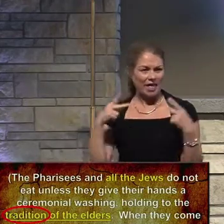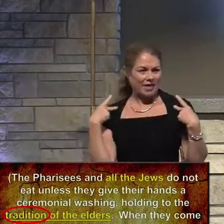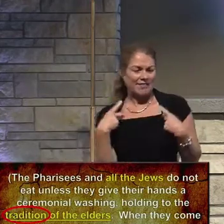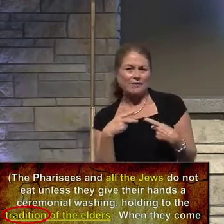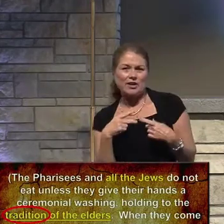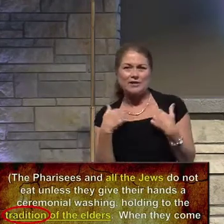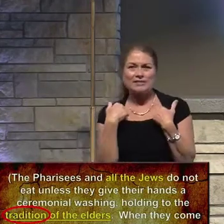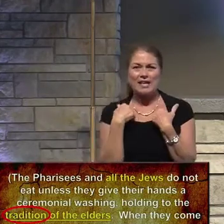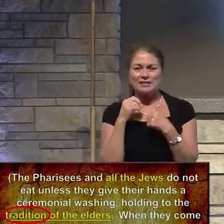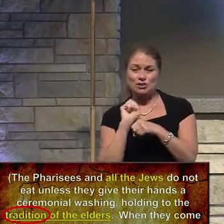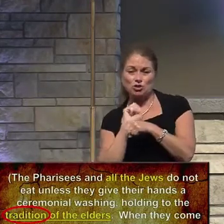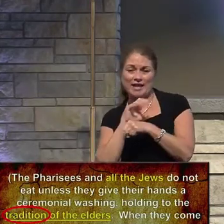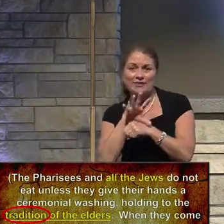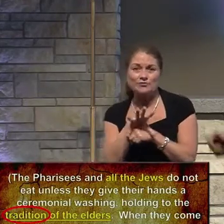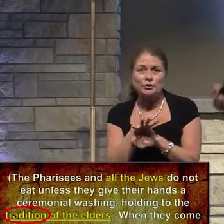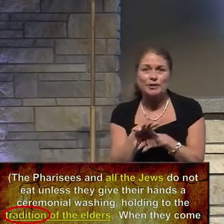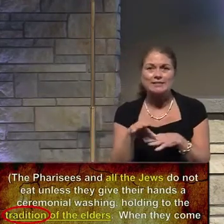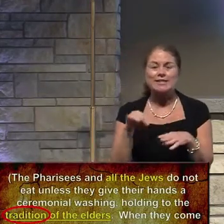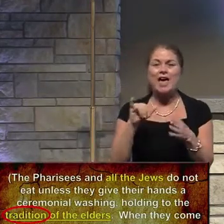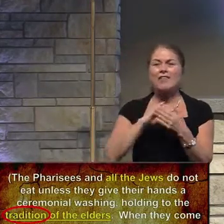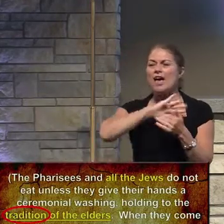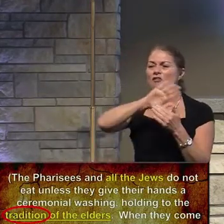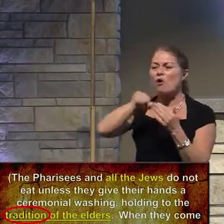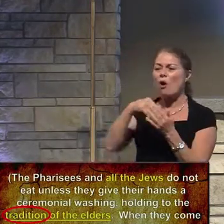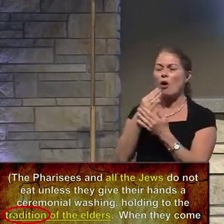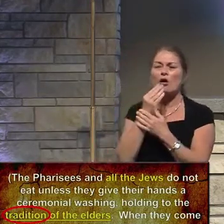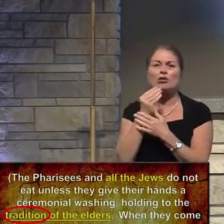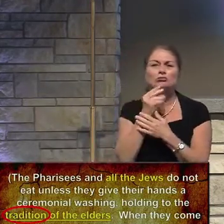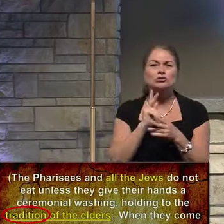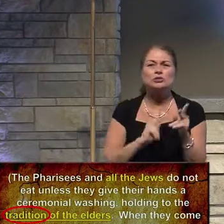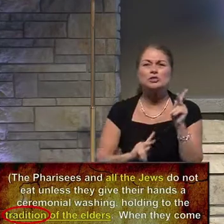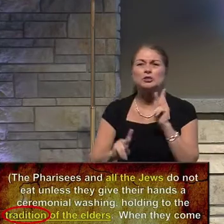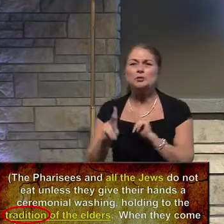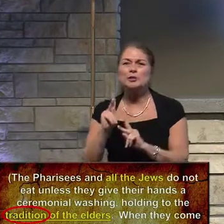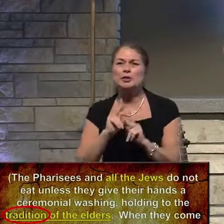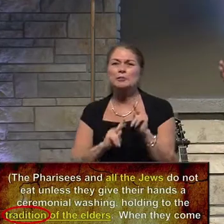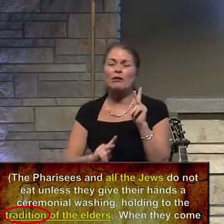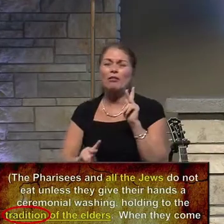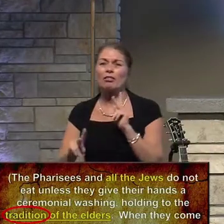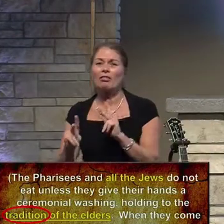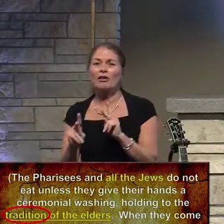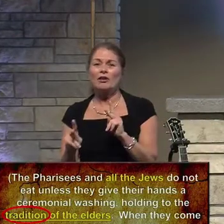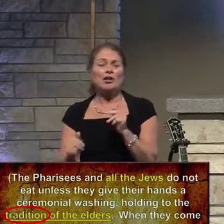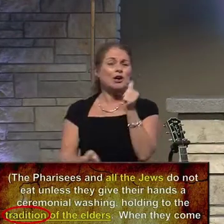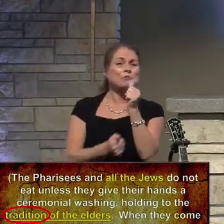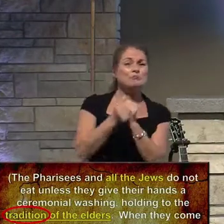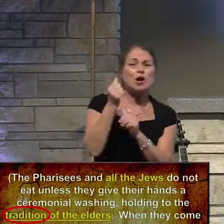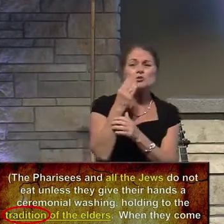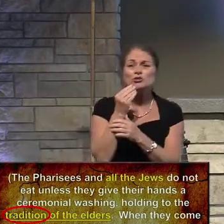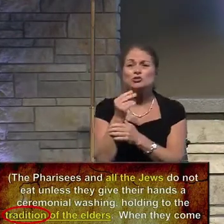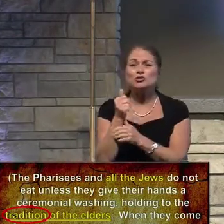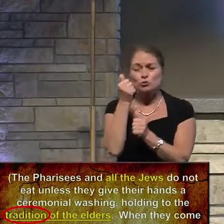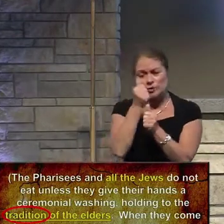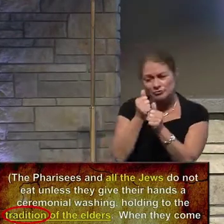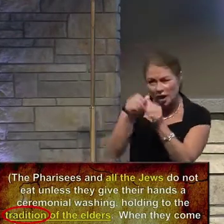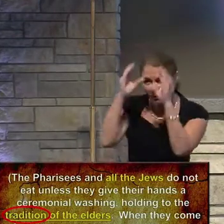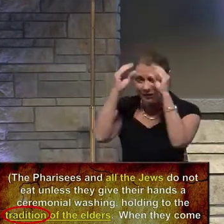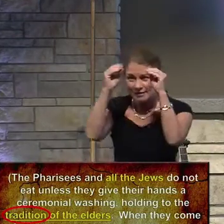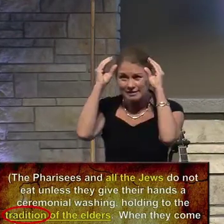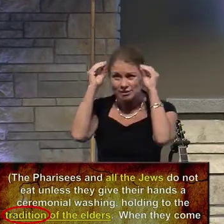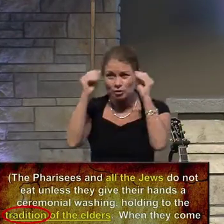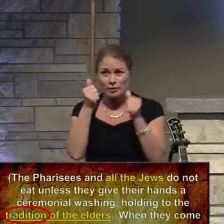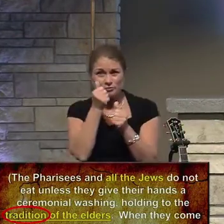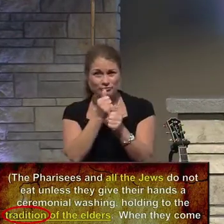such influence that all the Jews, I mean the vast majority of Jews, would follow their teaching, would follow